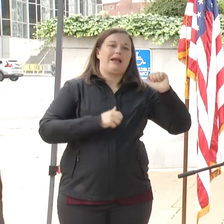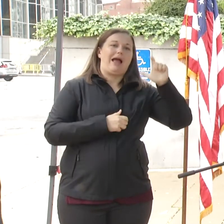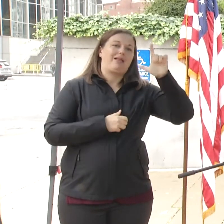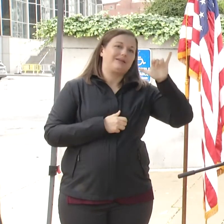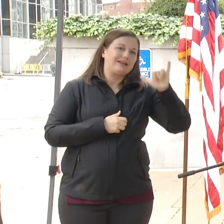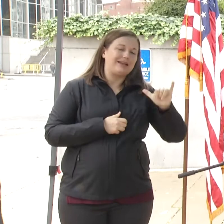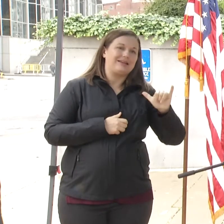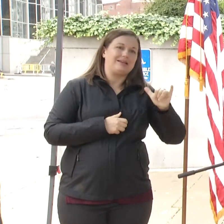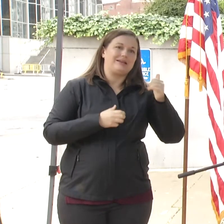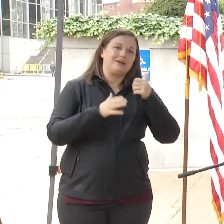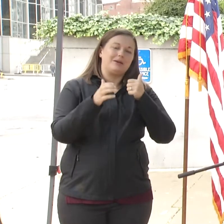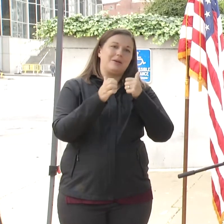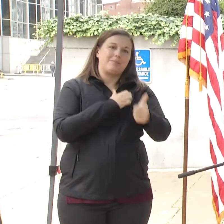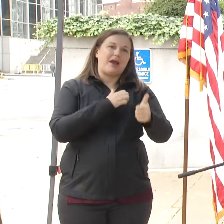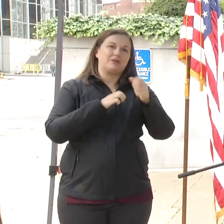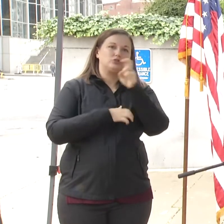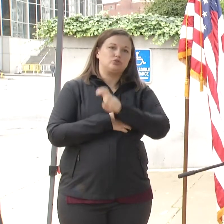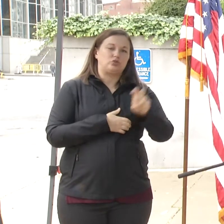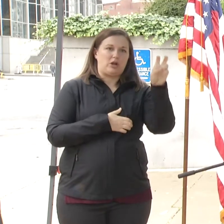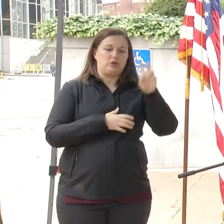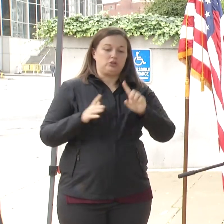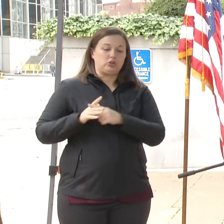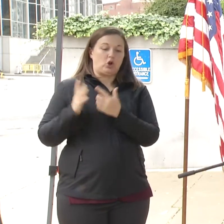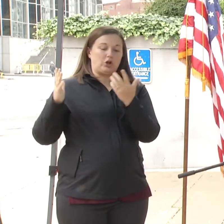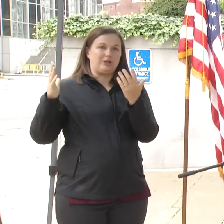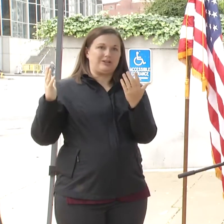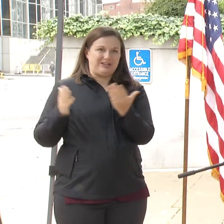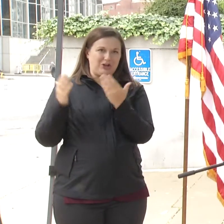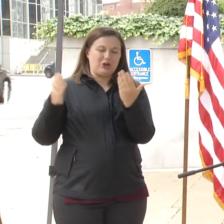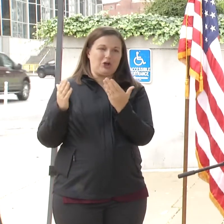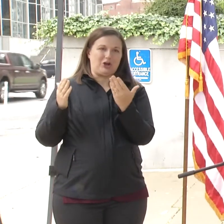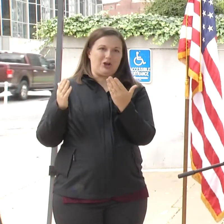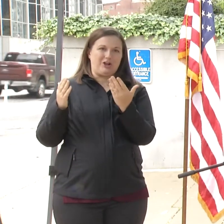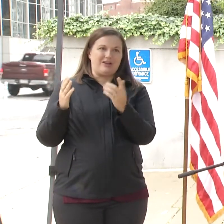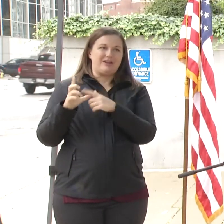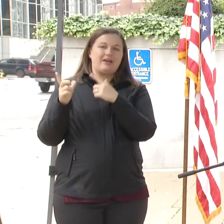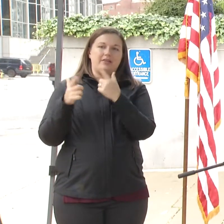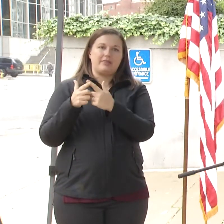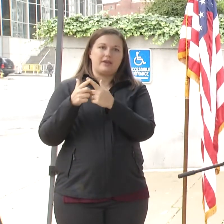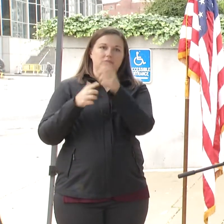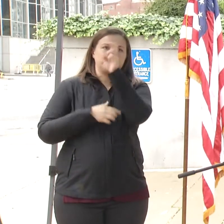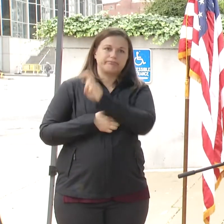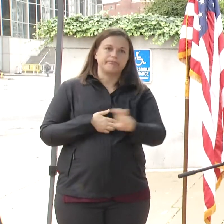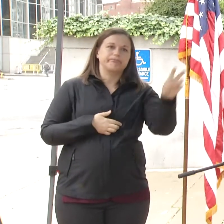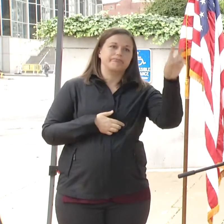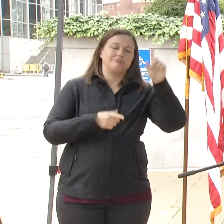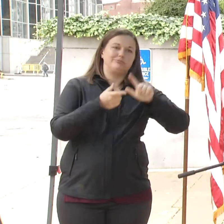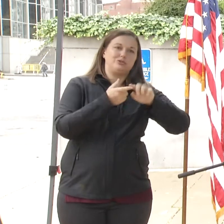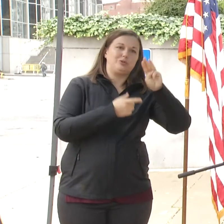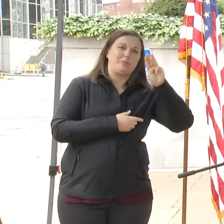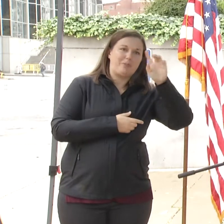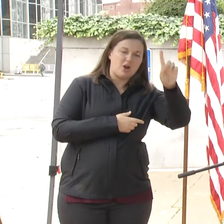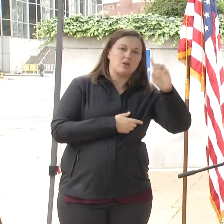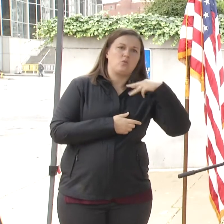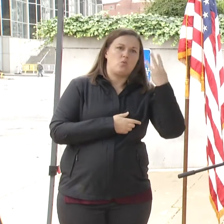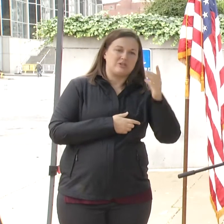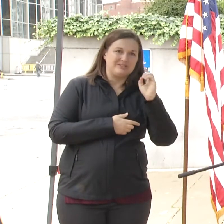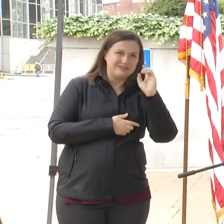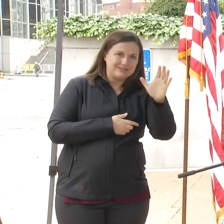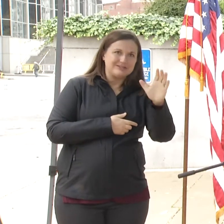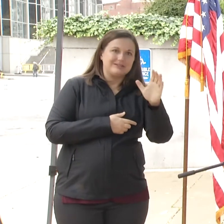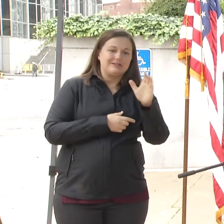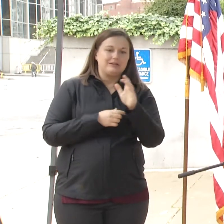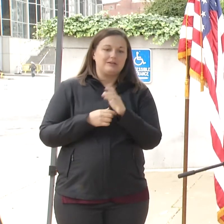150 miles into Maryland. A lot of people choose this as their destination or their starting point because it's so beautiful, and now they have an opportunity to come into